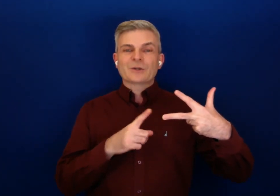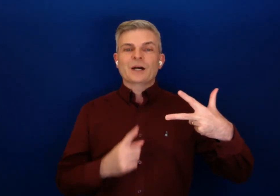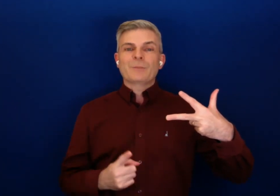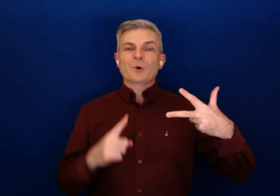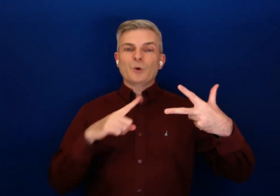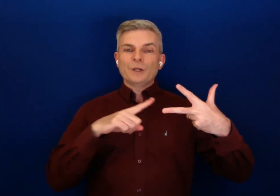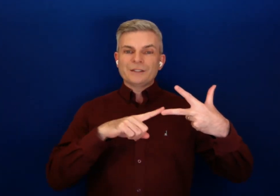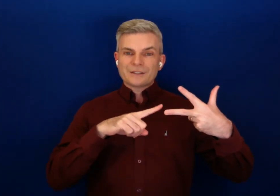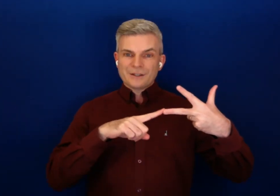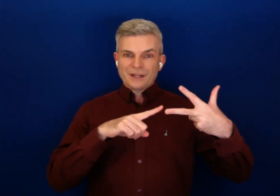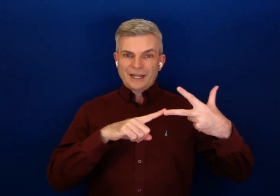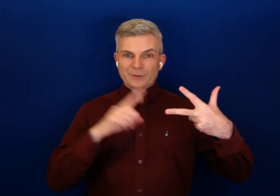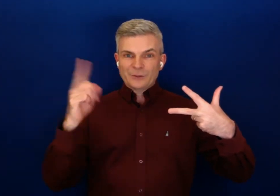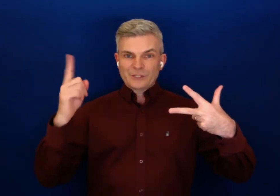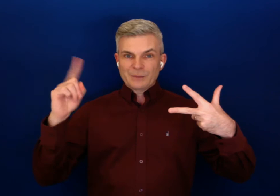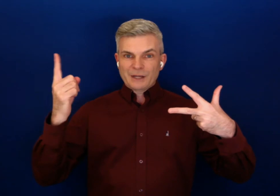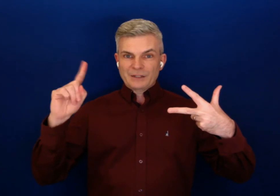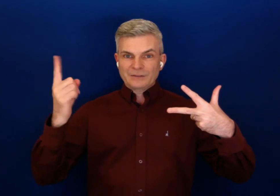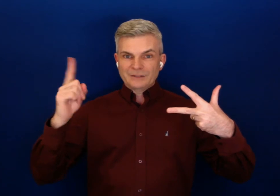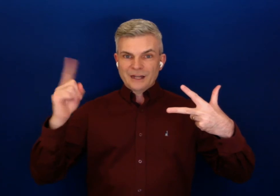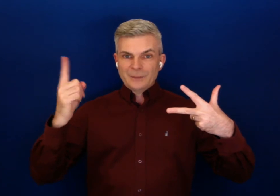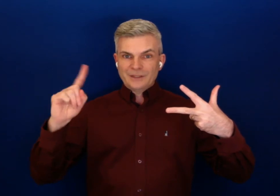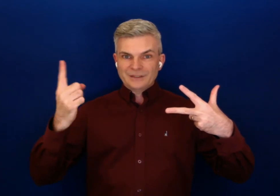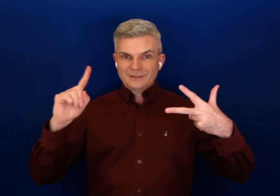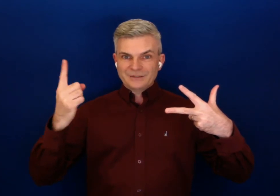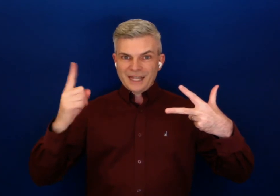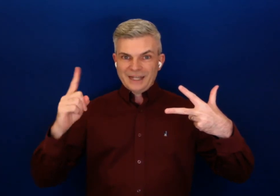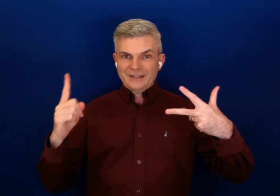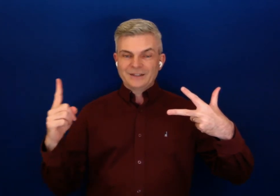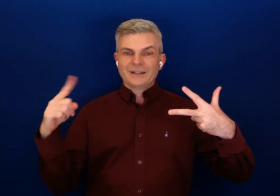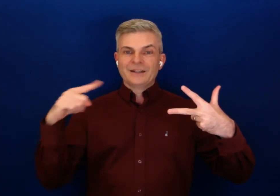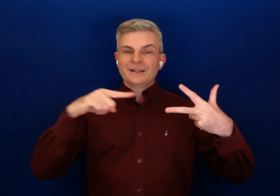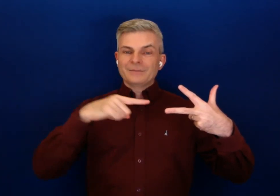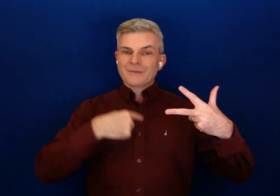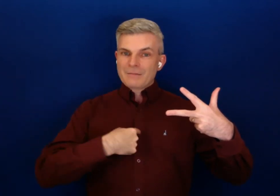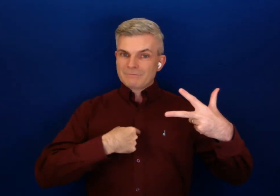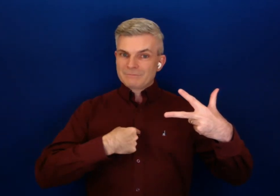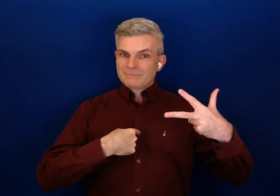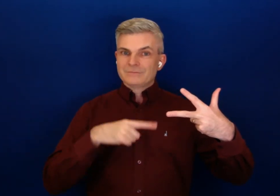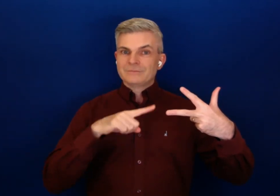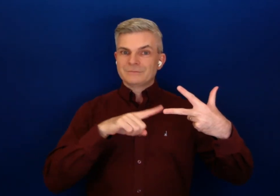I point to that using my dominant hand.